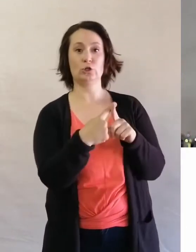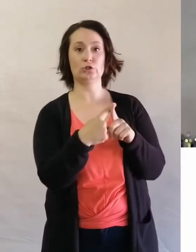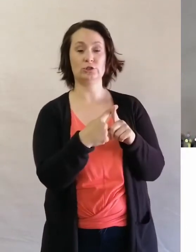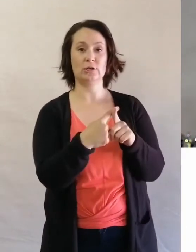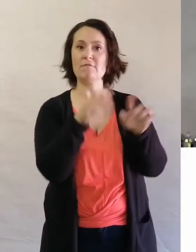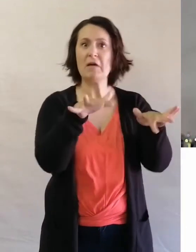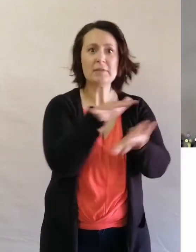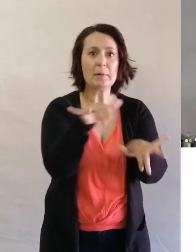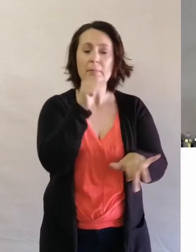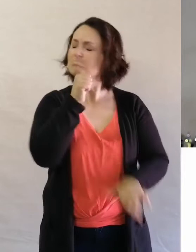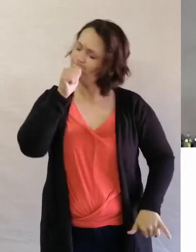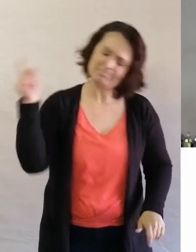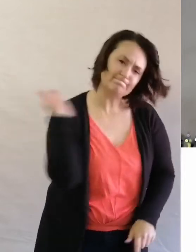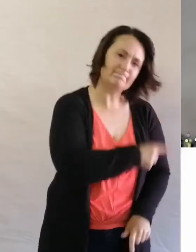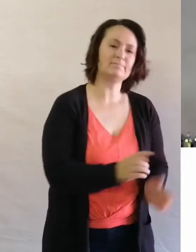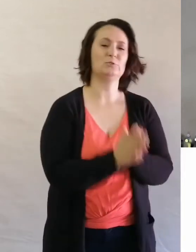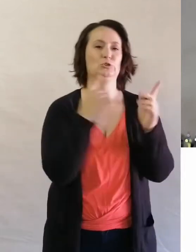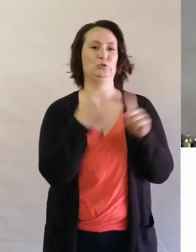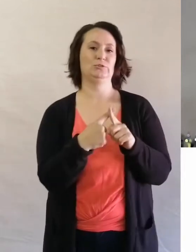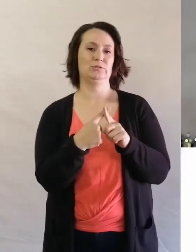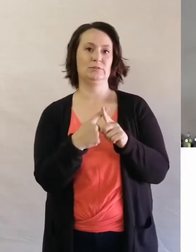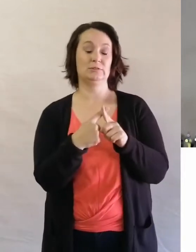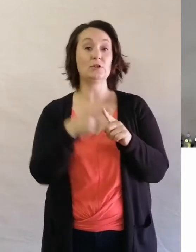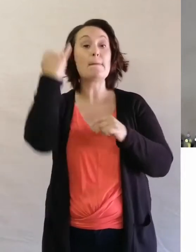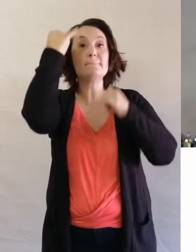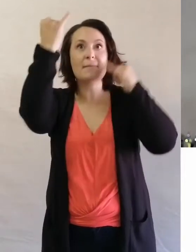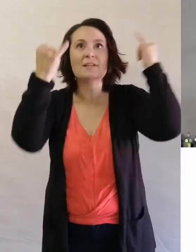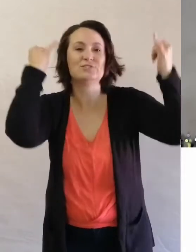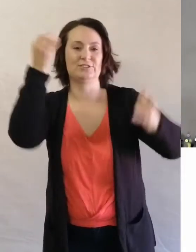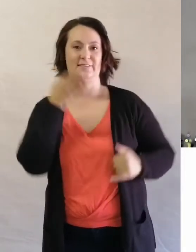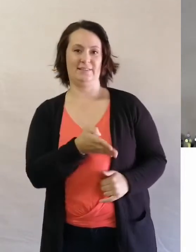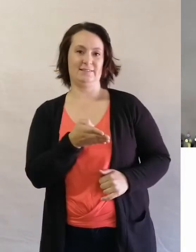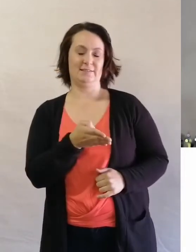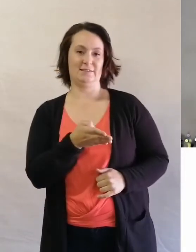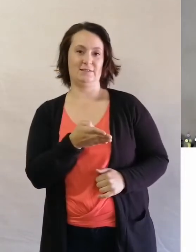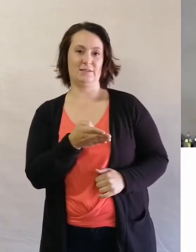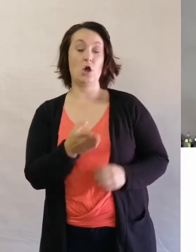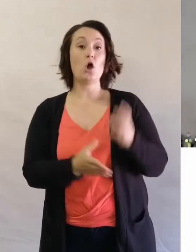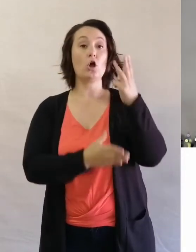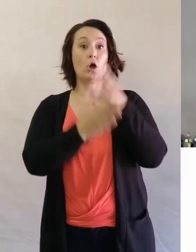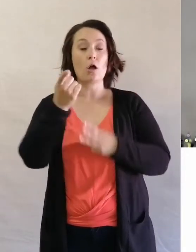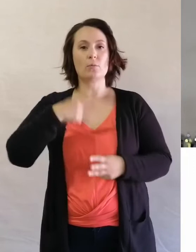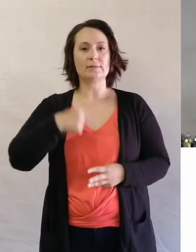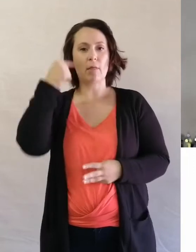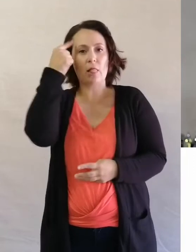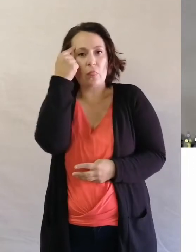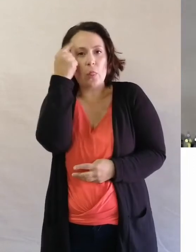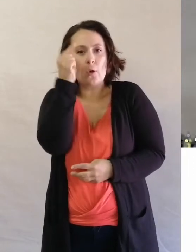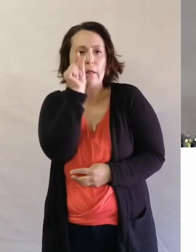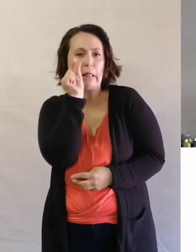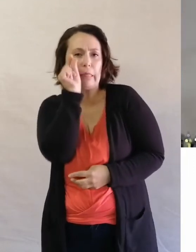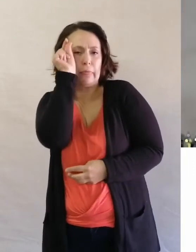let's get there. Imagine a church like that. You see, God wants to take our puny little thoughts. He